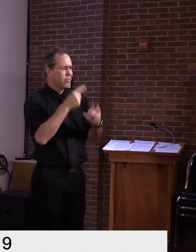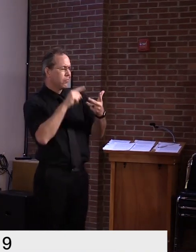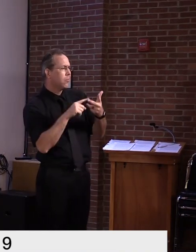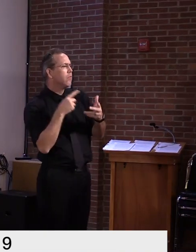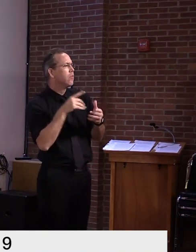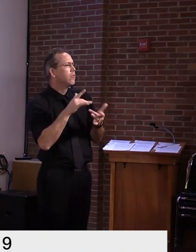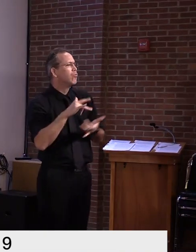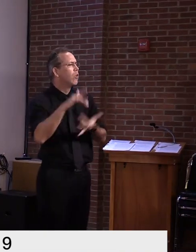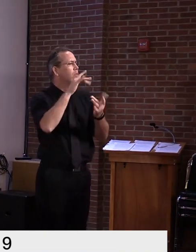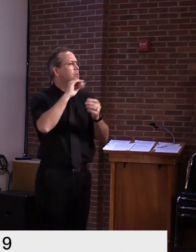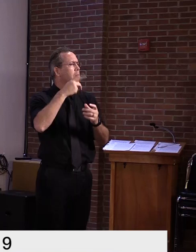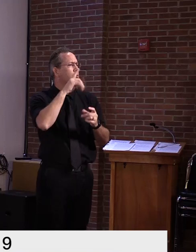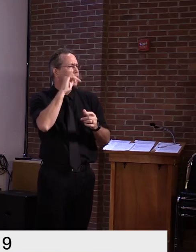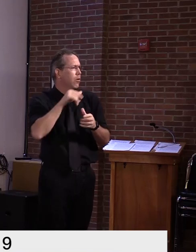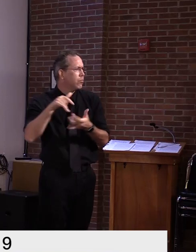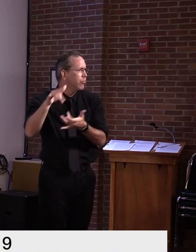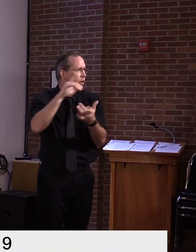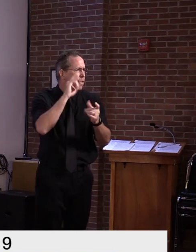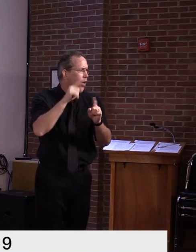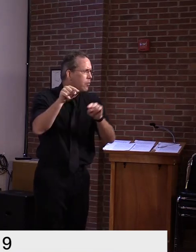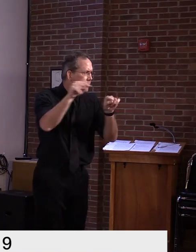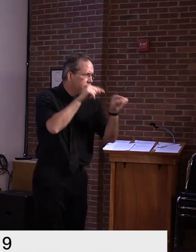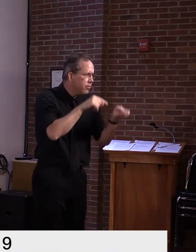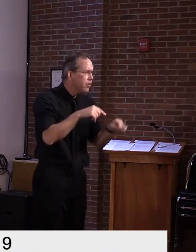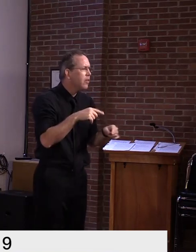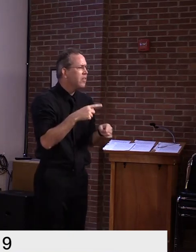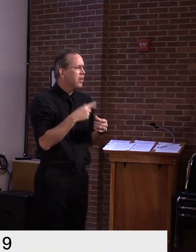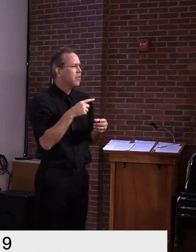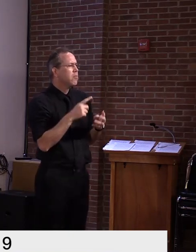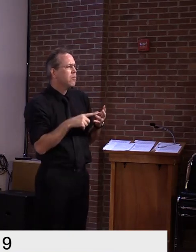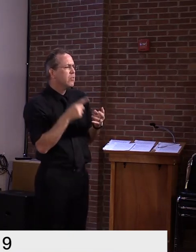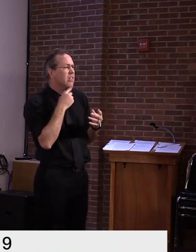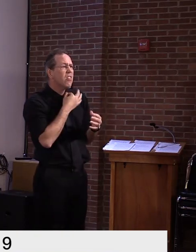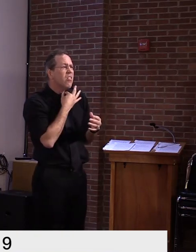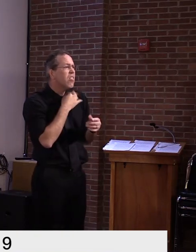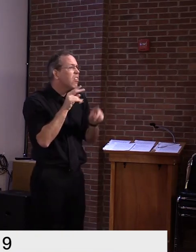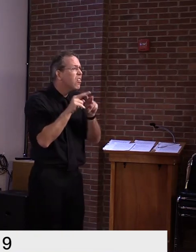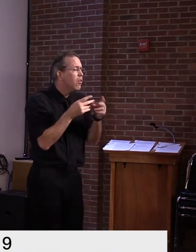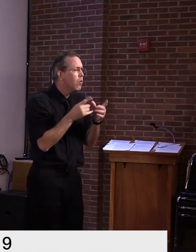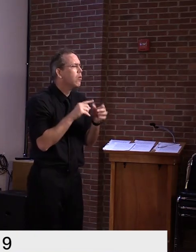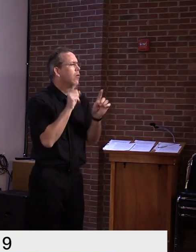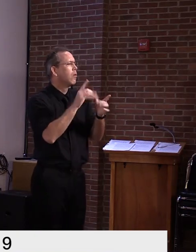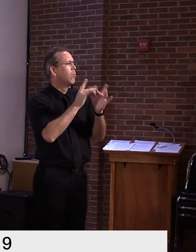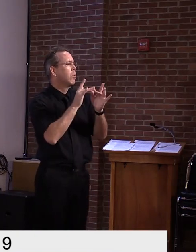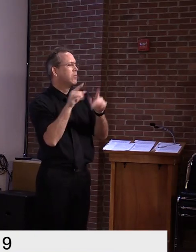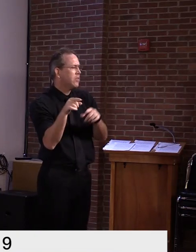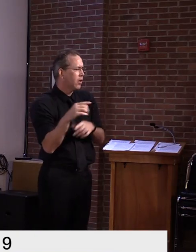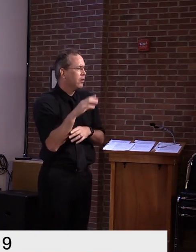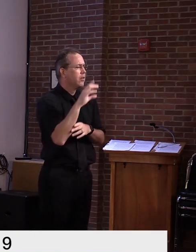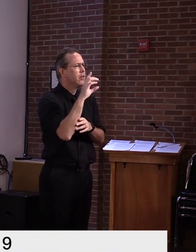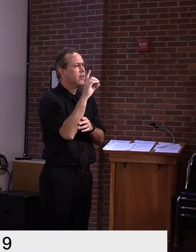I want to remind everyone that you can find this presentation for those watching at home on our website,